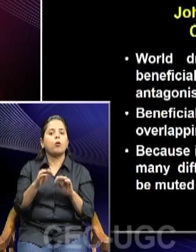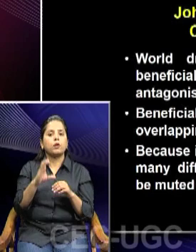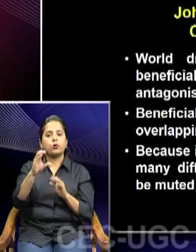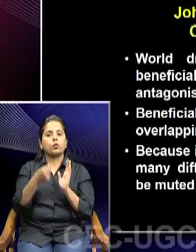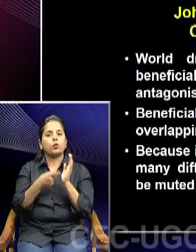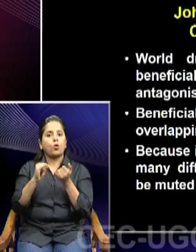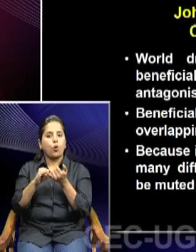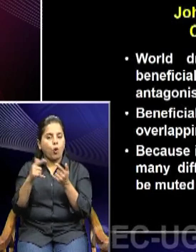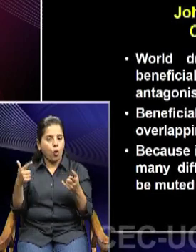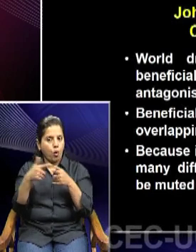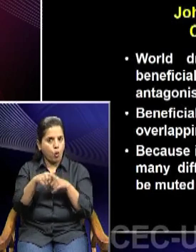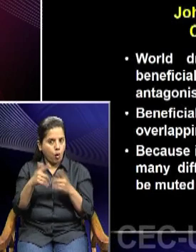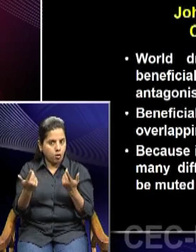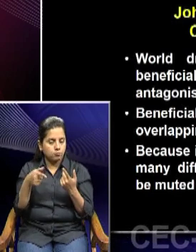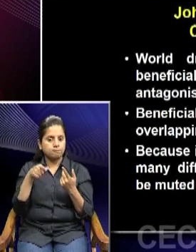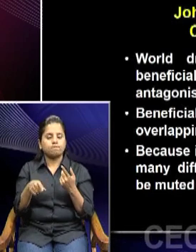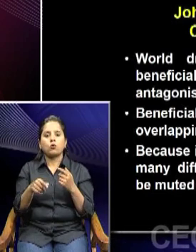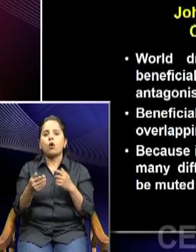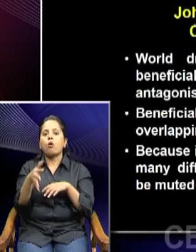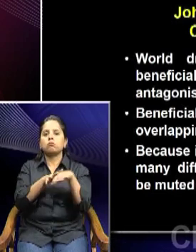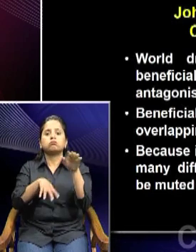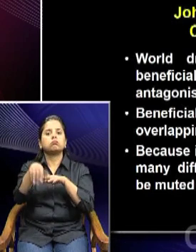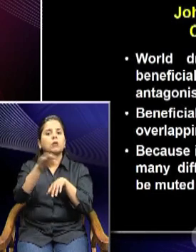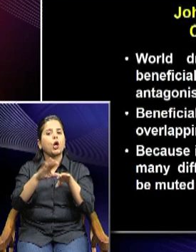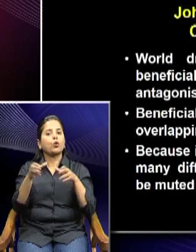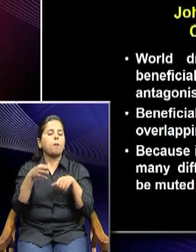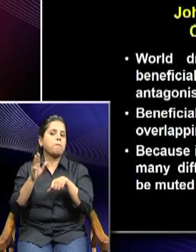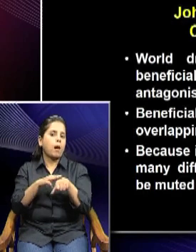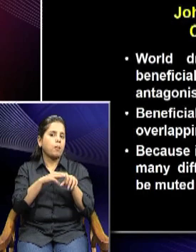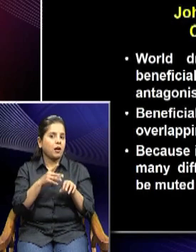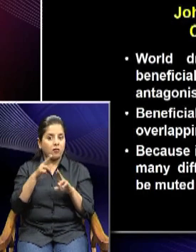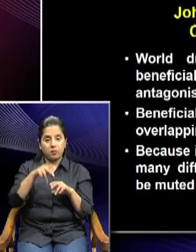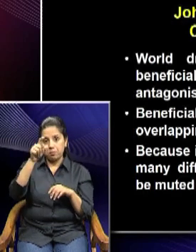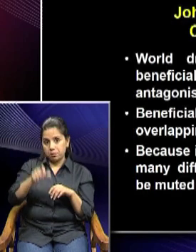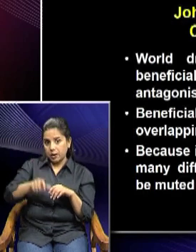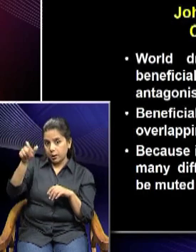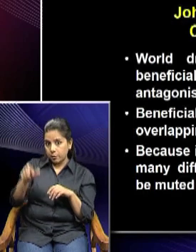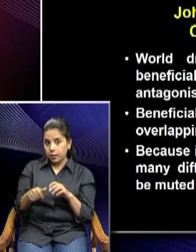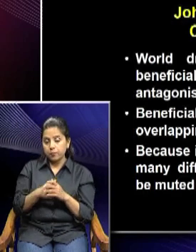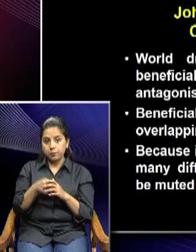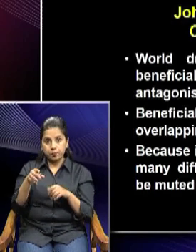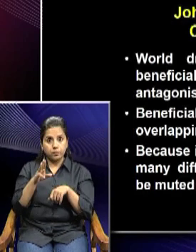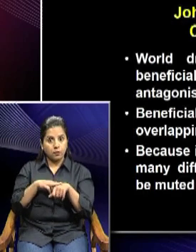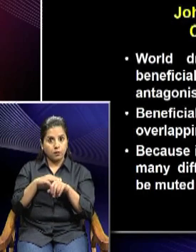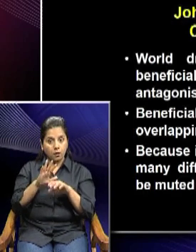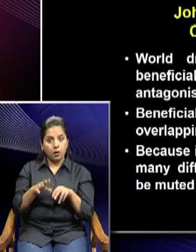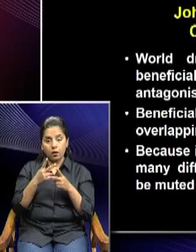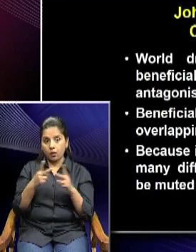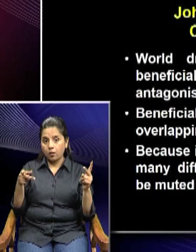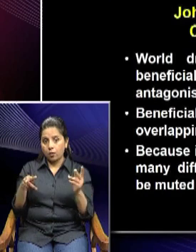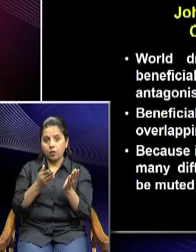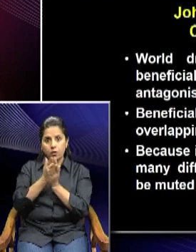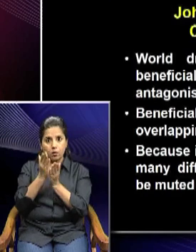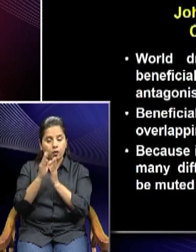cross-cutting and overlapping group membership. If individuals are members of various types